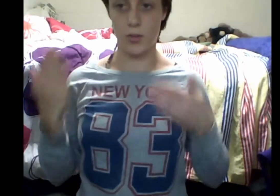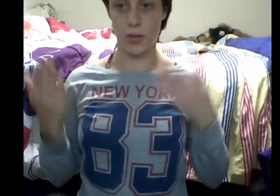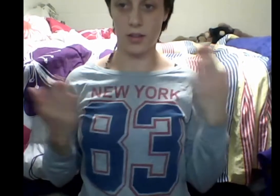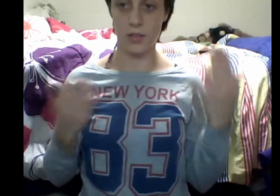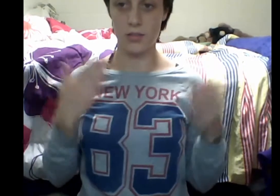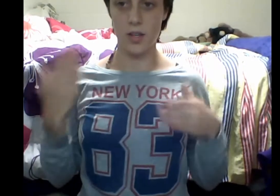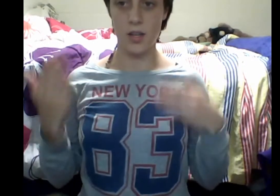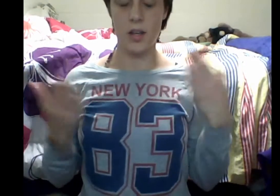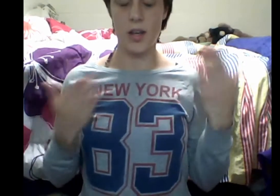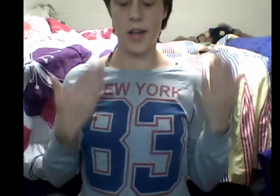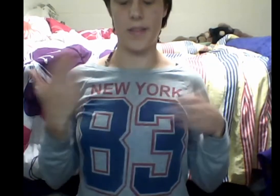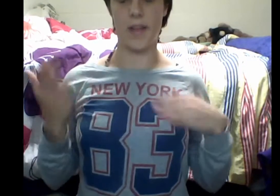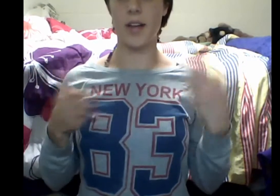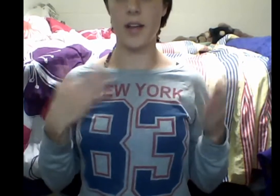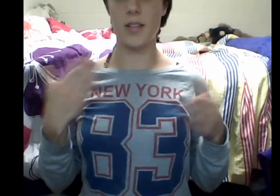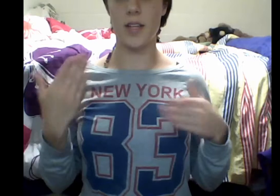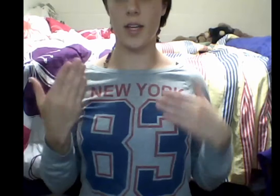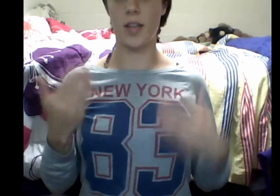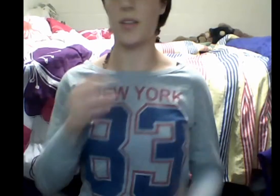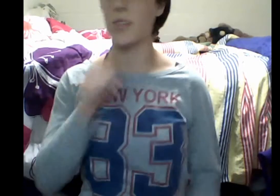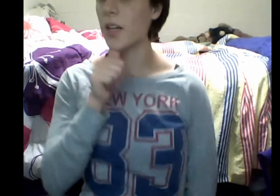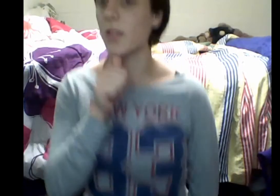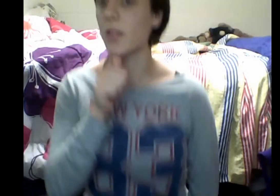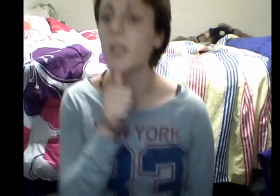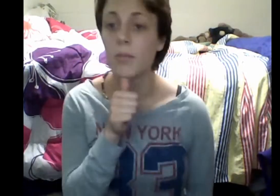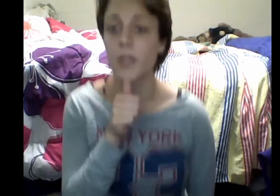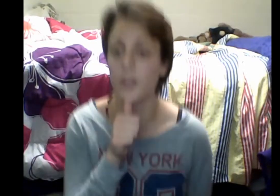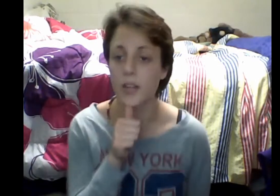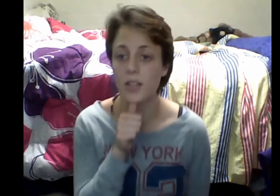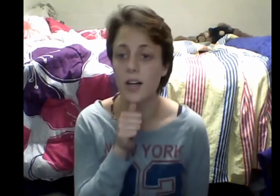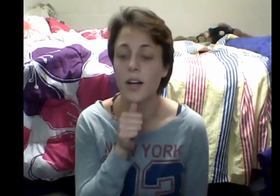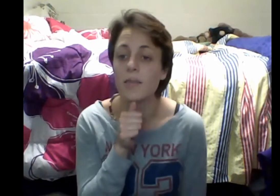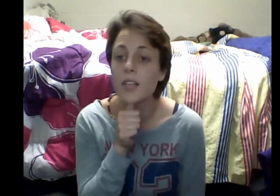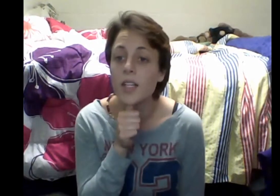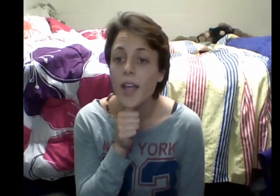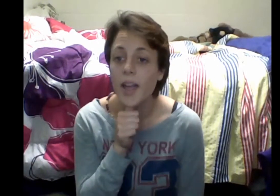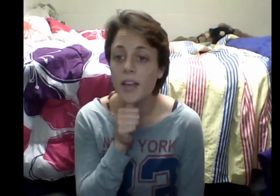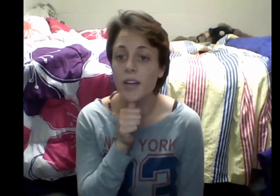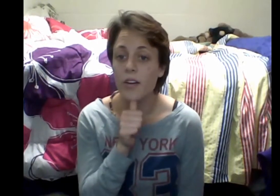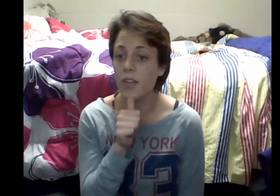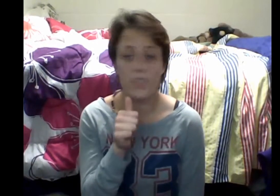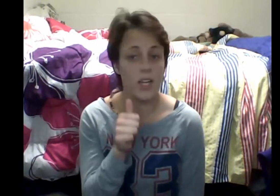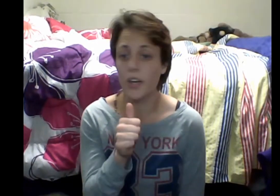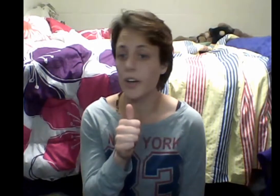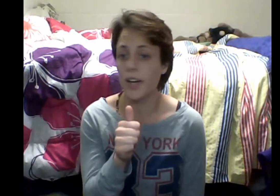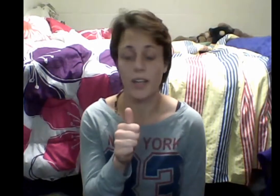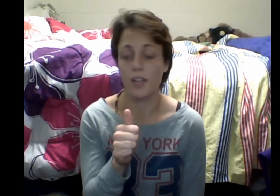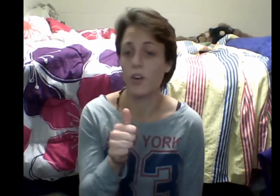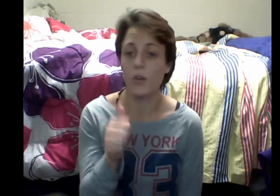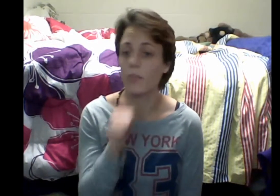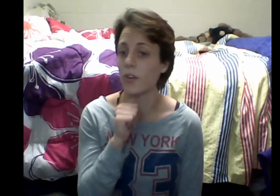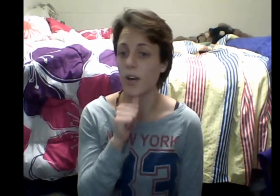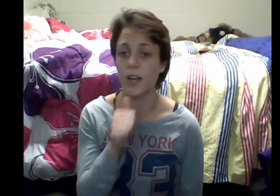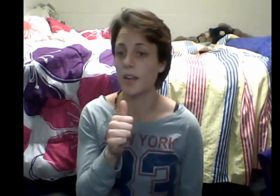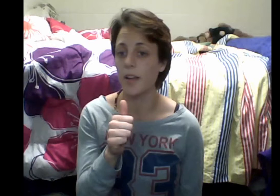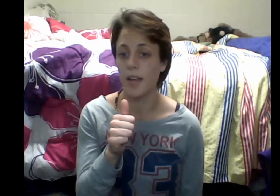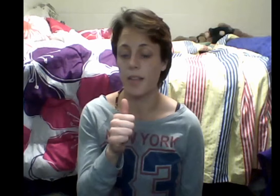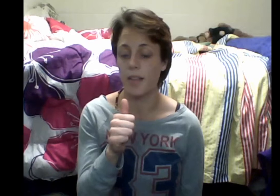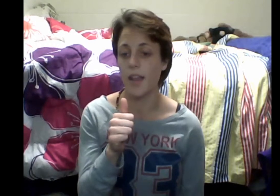joy. And then unending is you're kind of putting your hand here and like shaking your head like no for un. And then